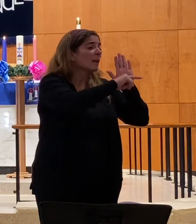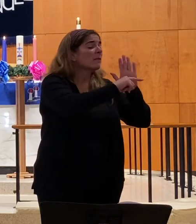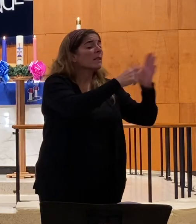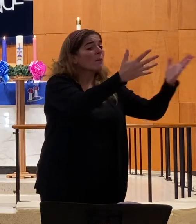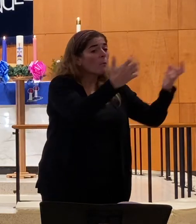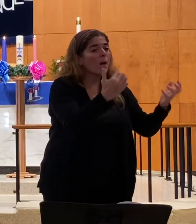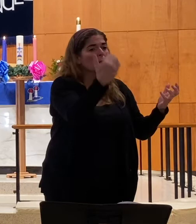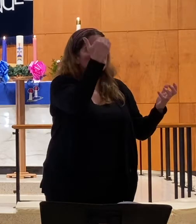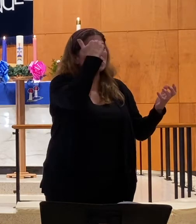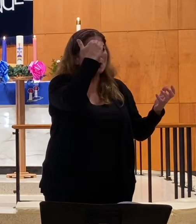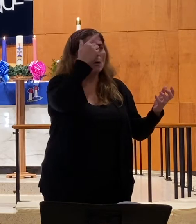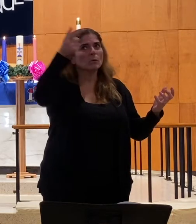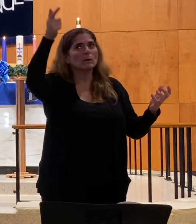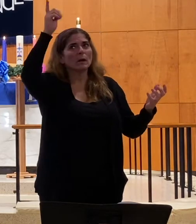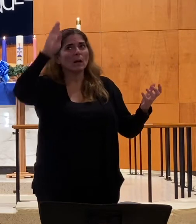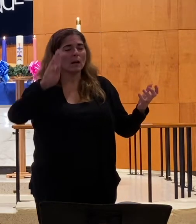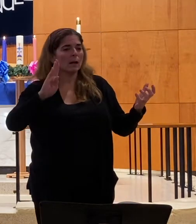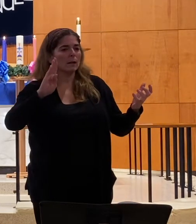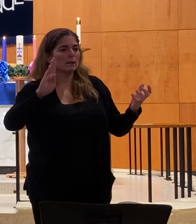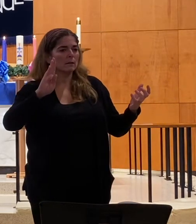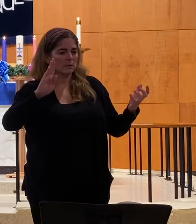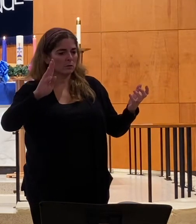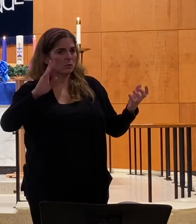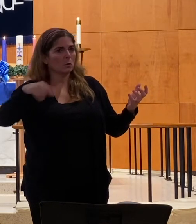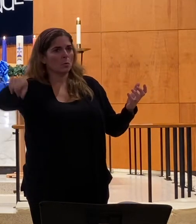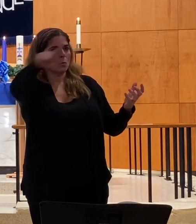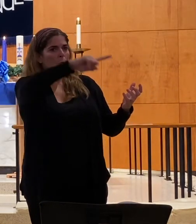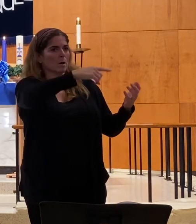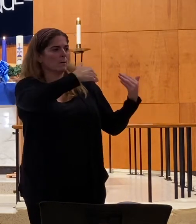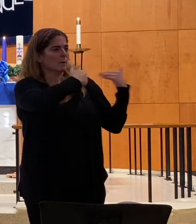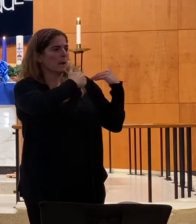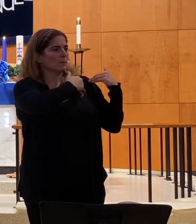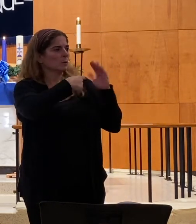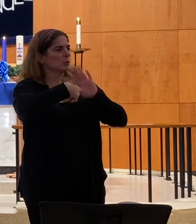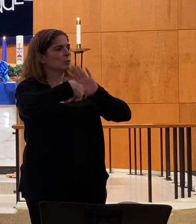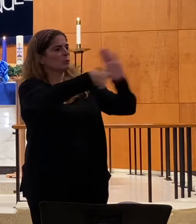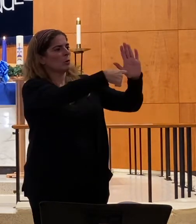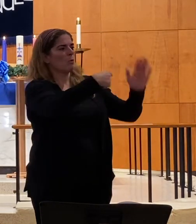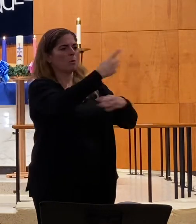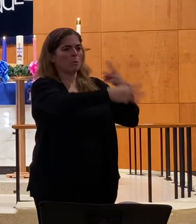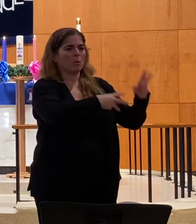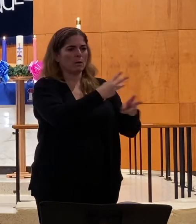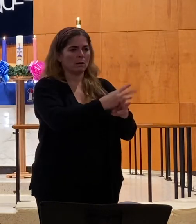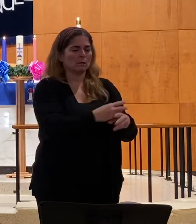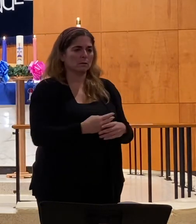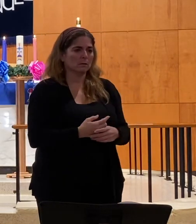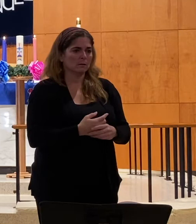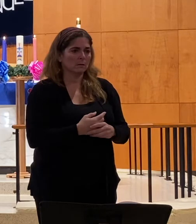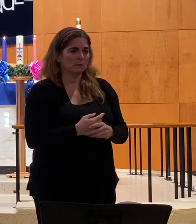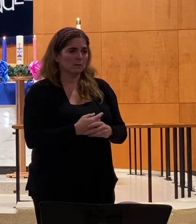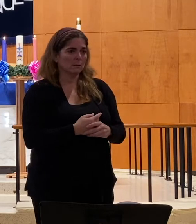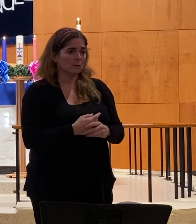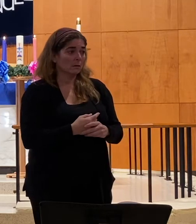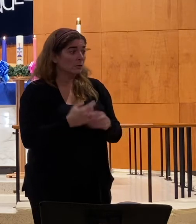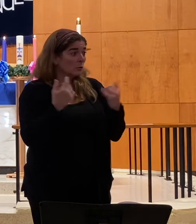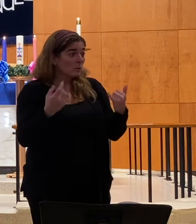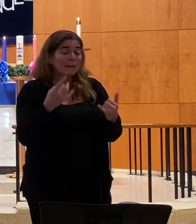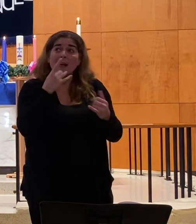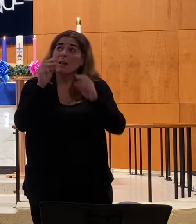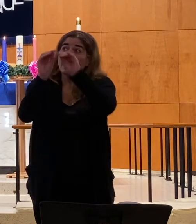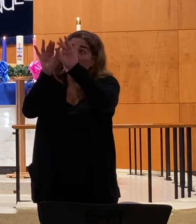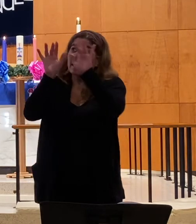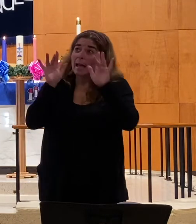the light. As it says in the beginning of John's Gospel, in this light is